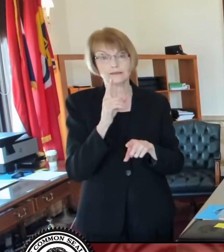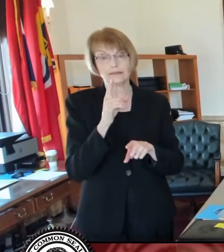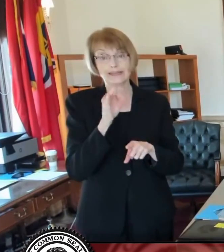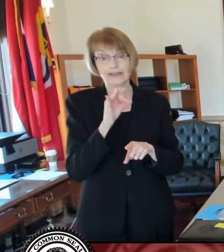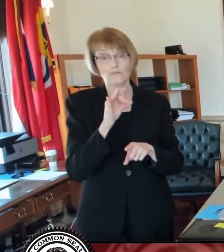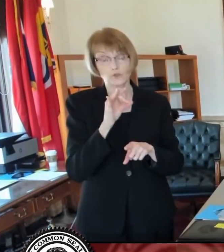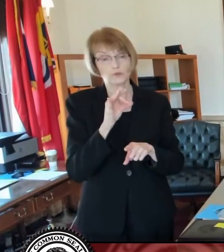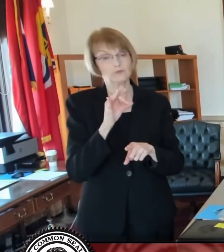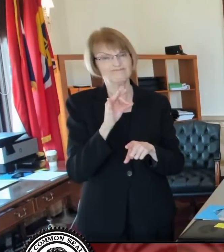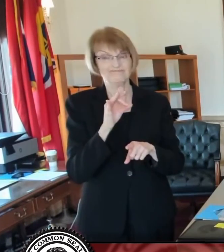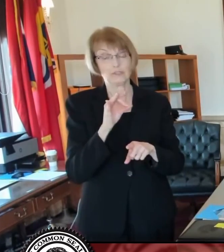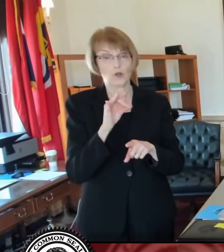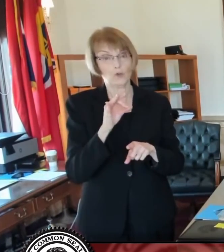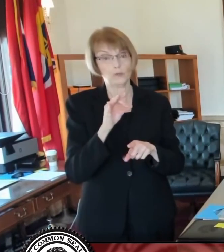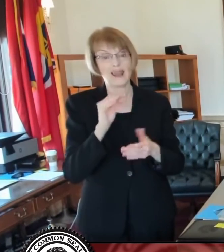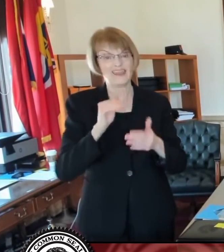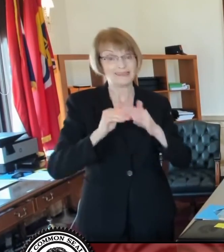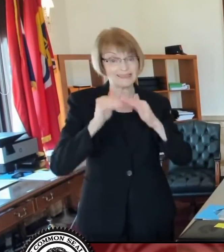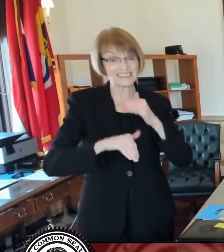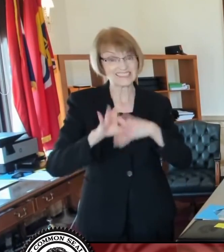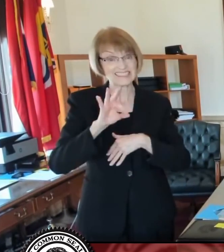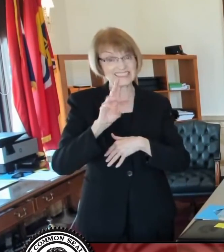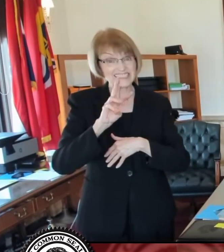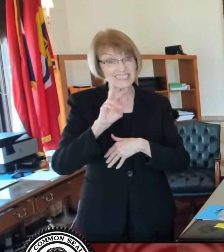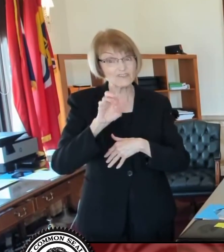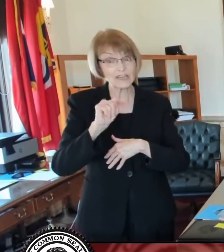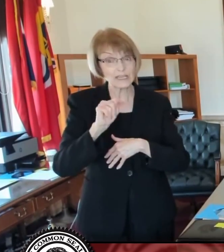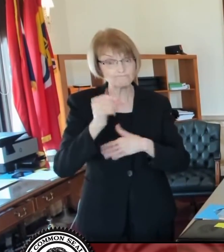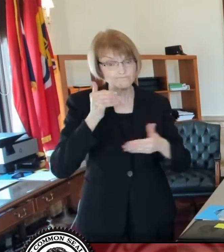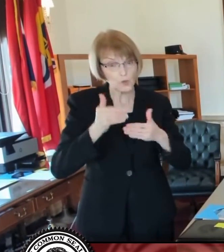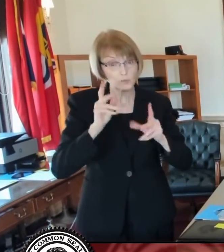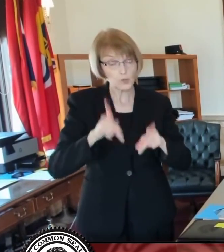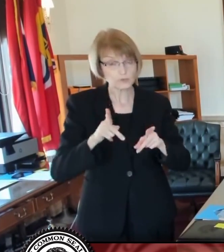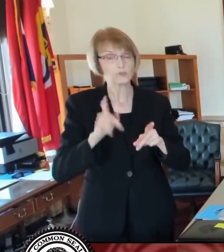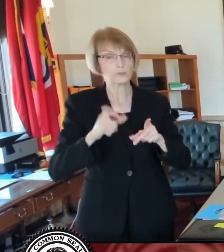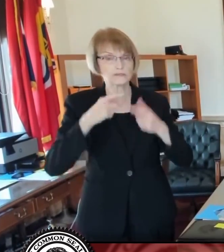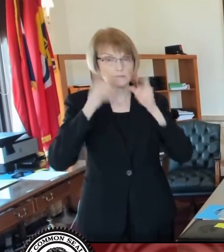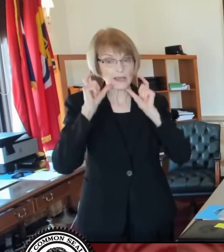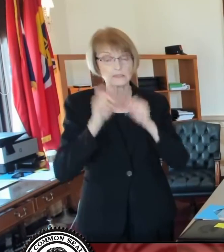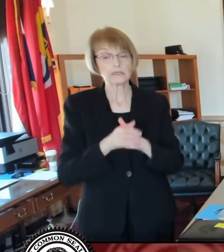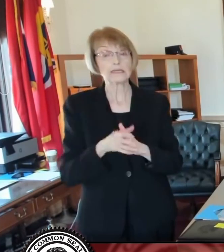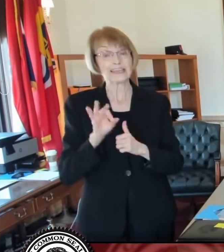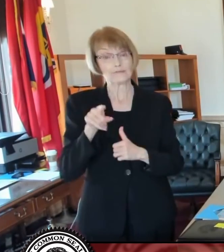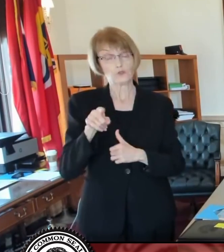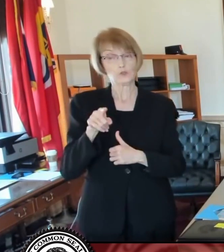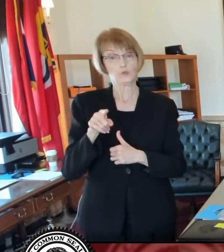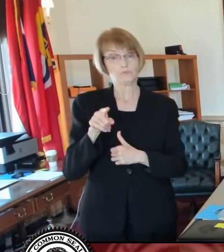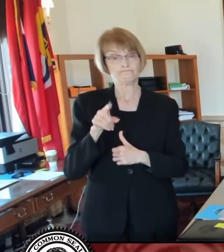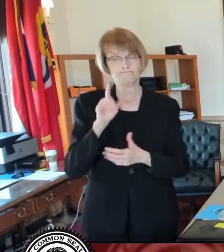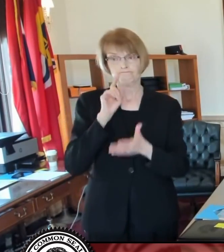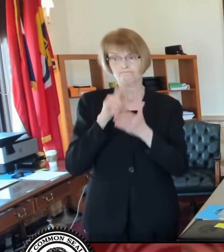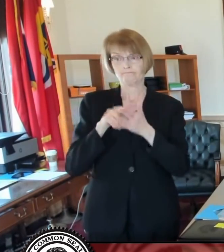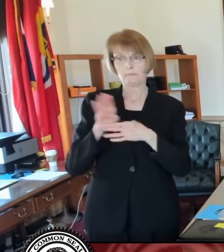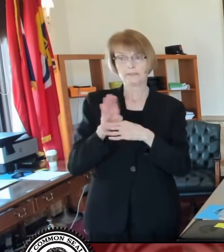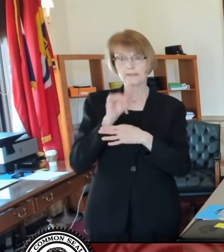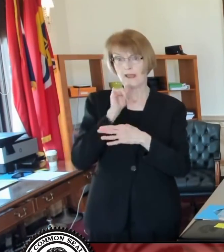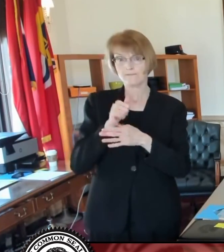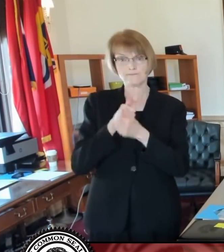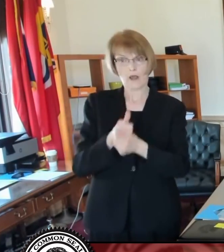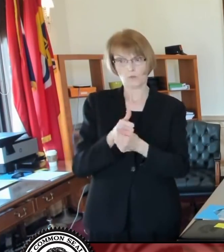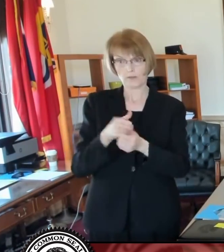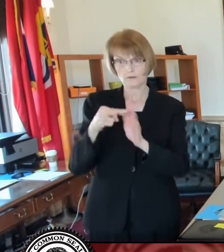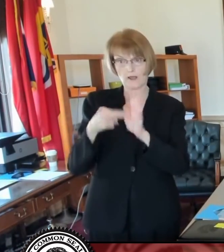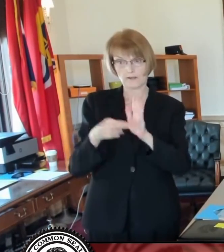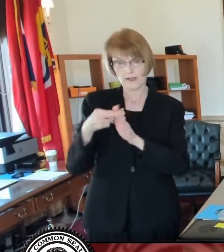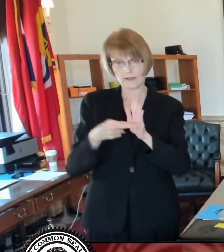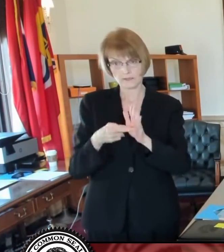within 6 feet of another person. But if you think that there's a business that's not following the guidelines, then you can report that